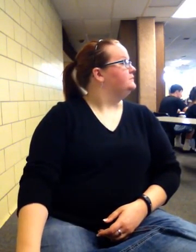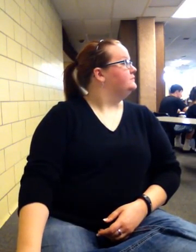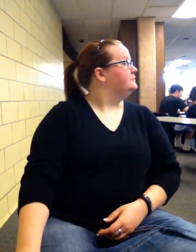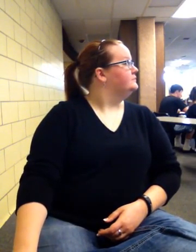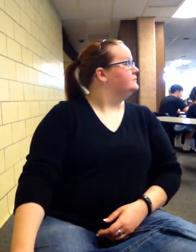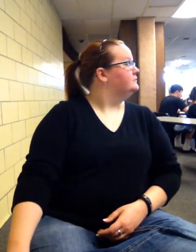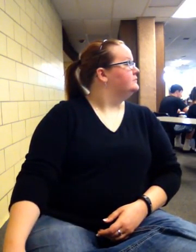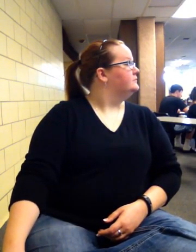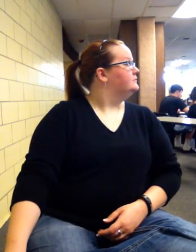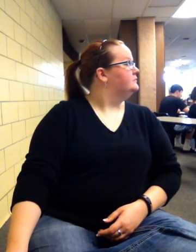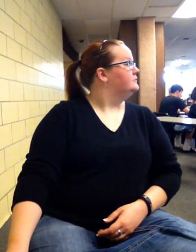8N.